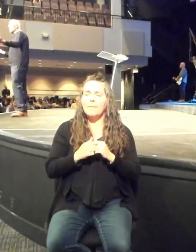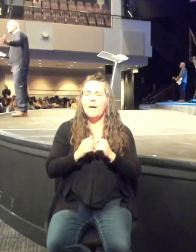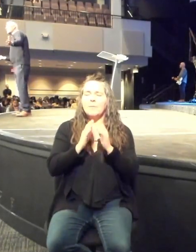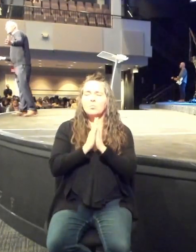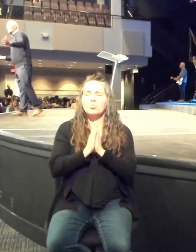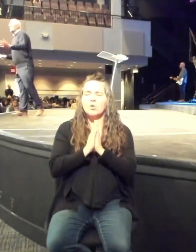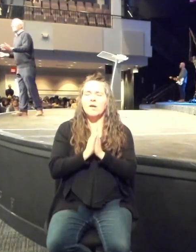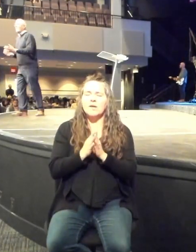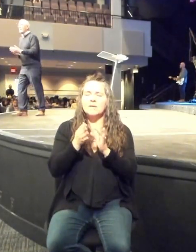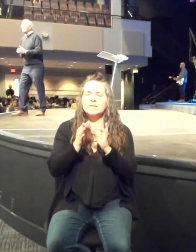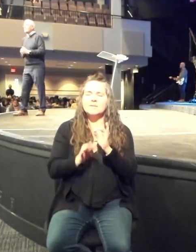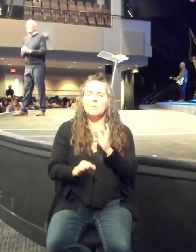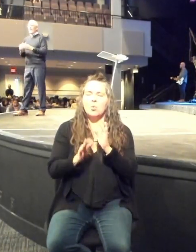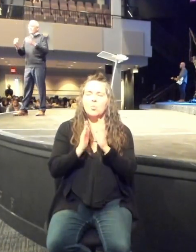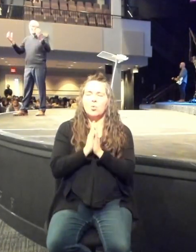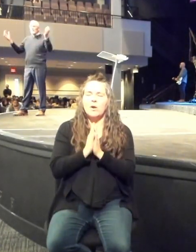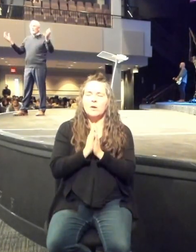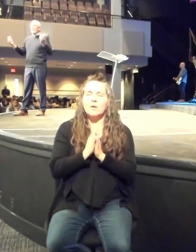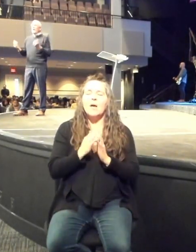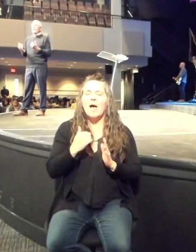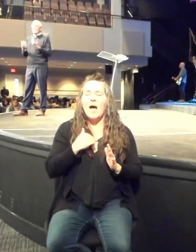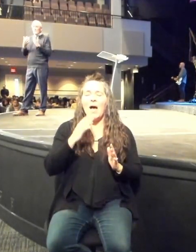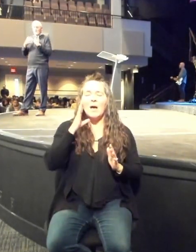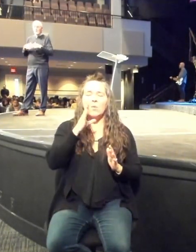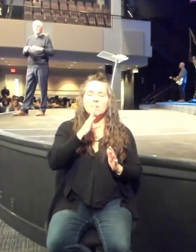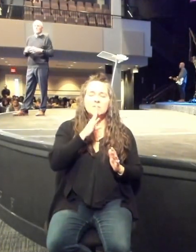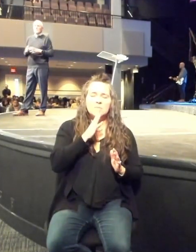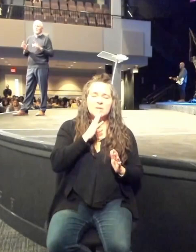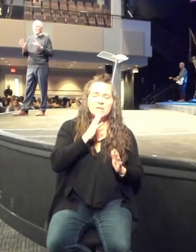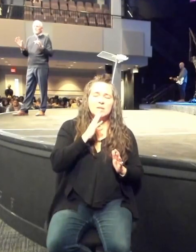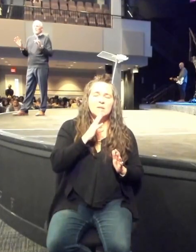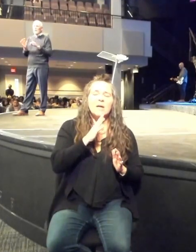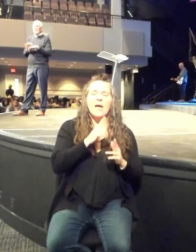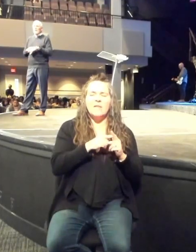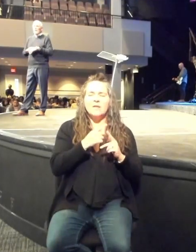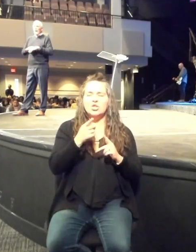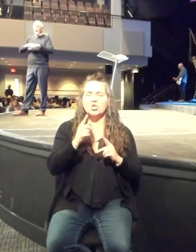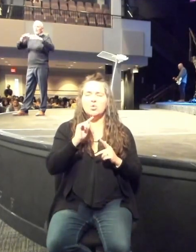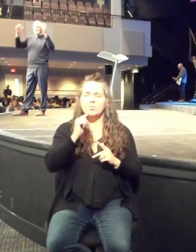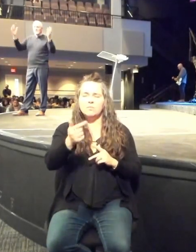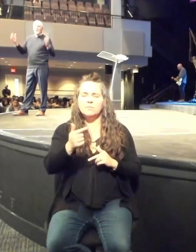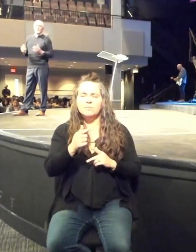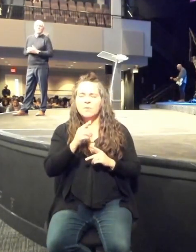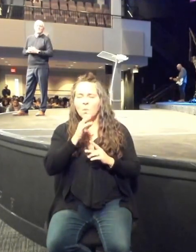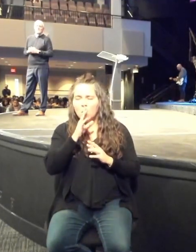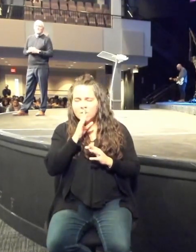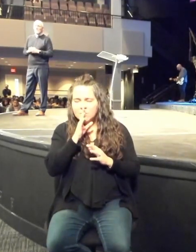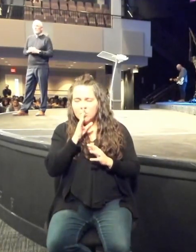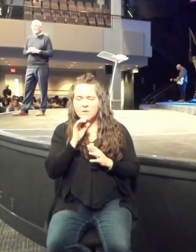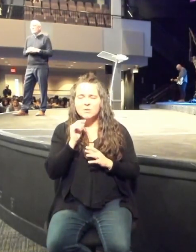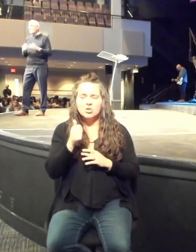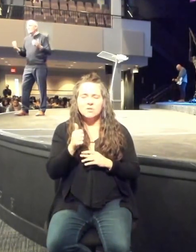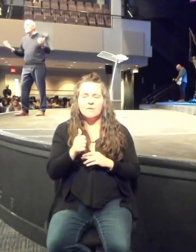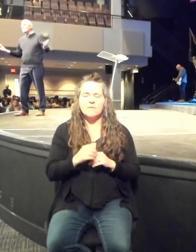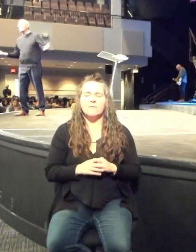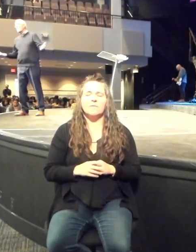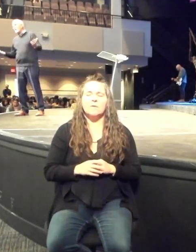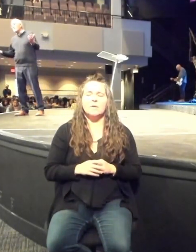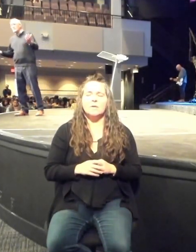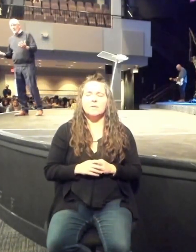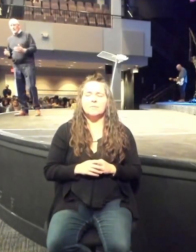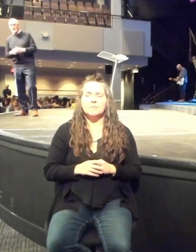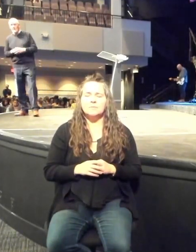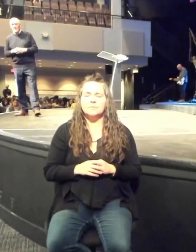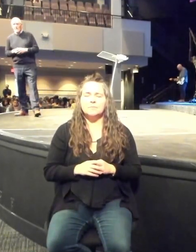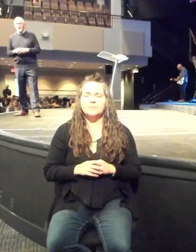going to actually give you the prayer to pray. You don't have to say it out loud. You can just whisper it. The key is not how you say it. The key is that you're sincere when